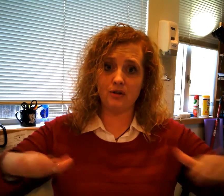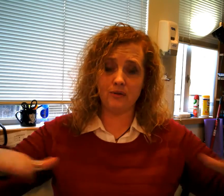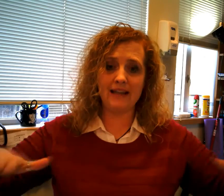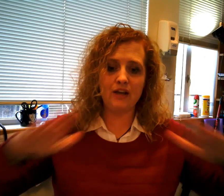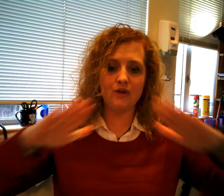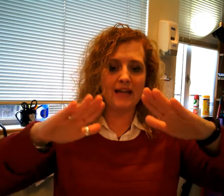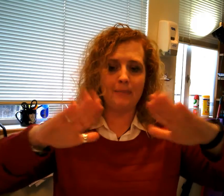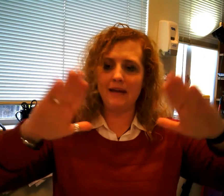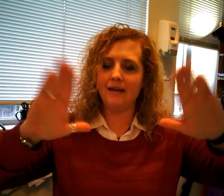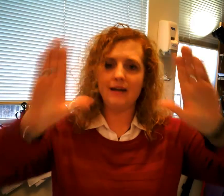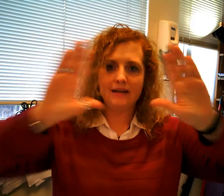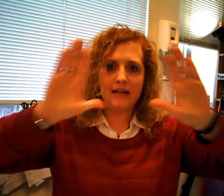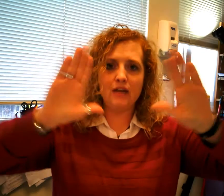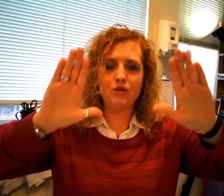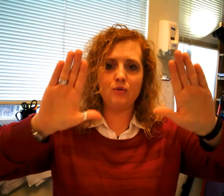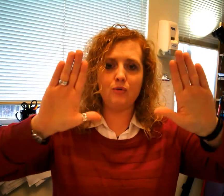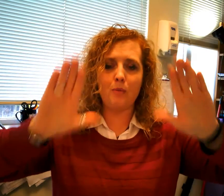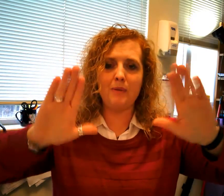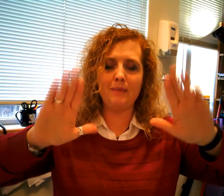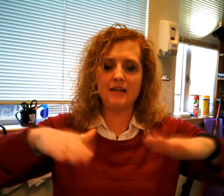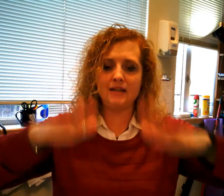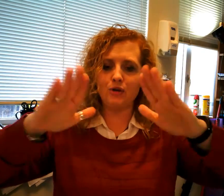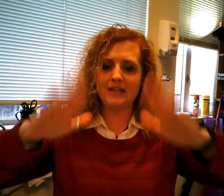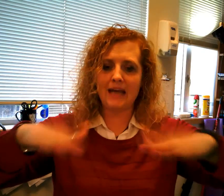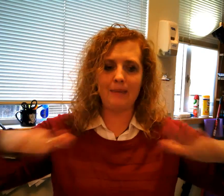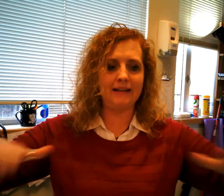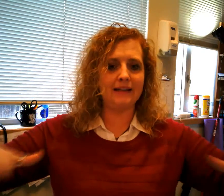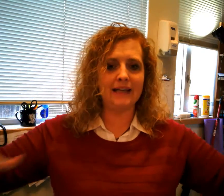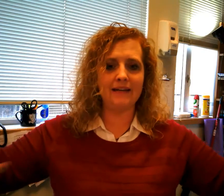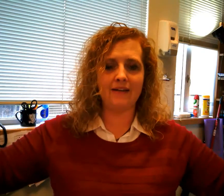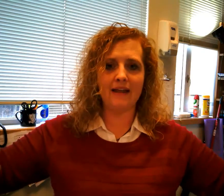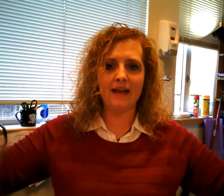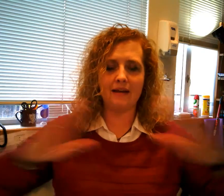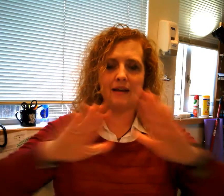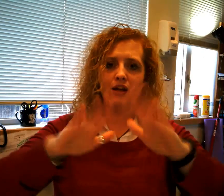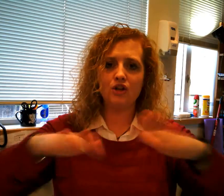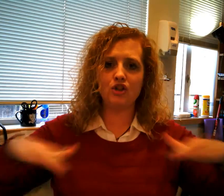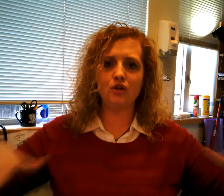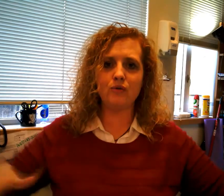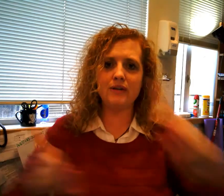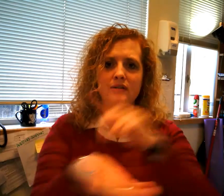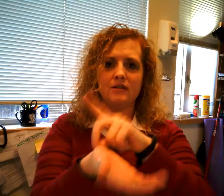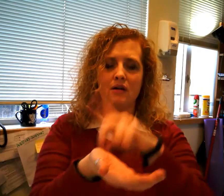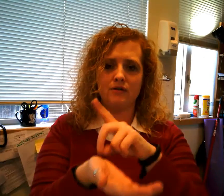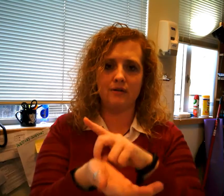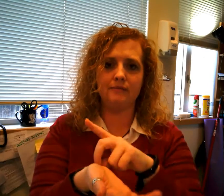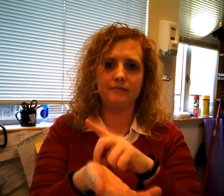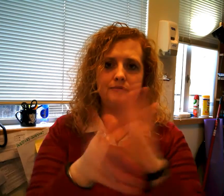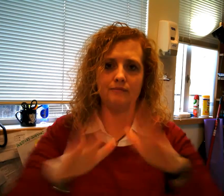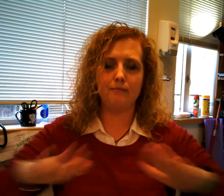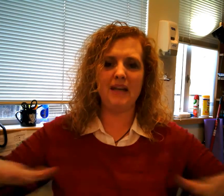like you're taking 2 open B's and you're tapping little kids on the head. Children's doctor.